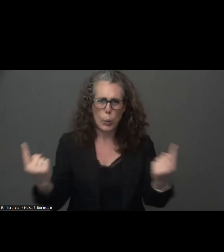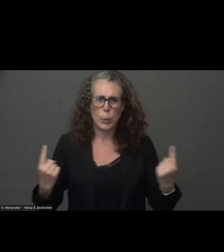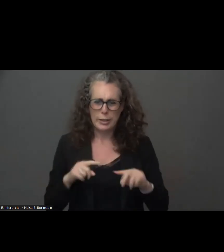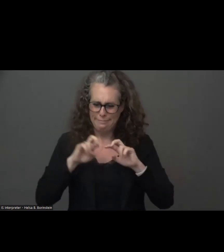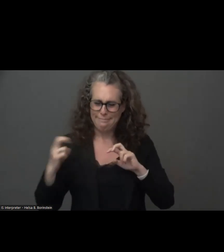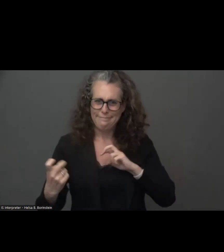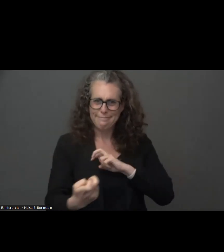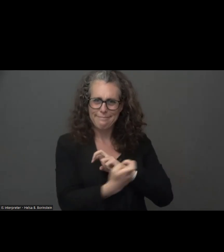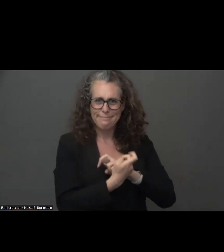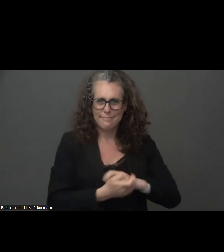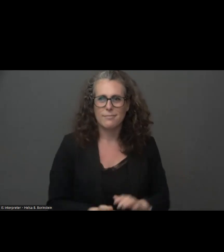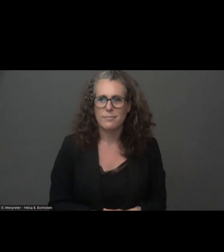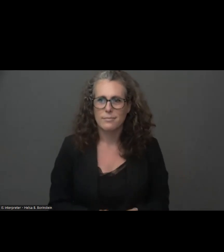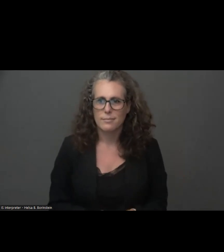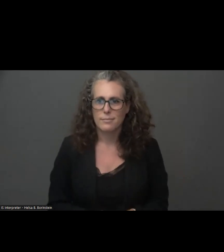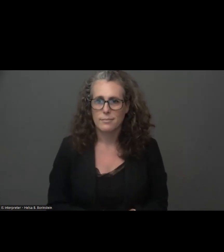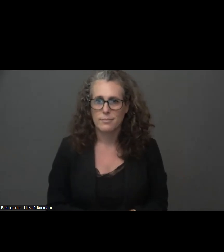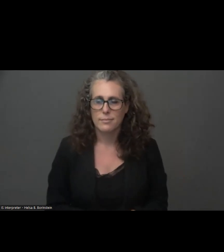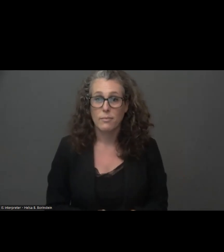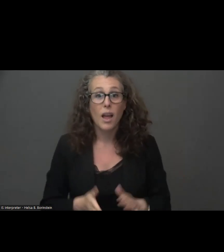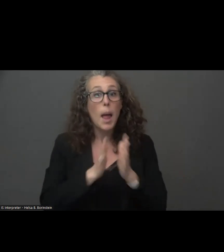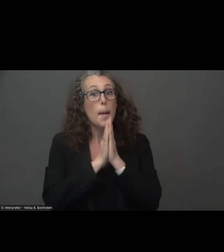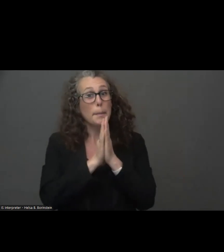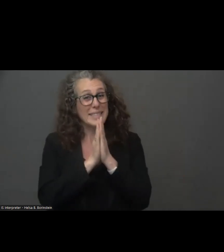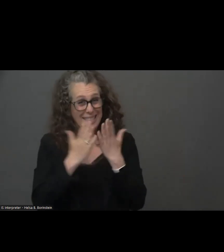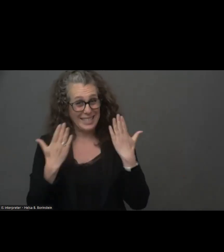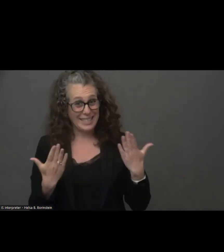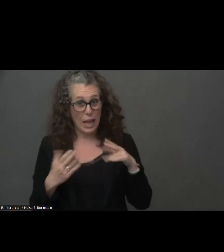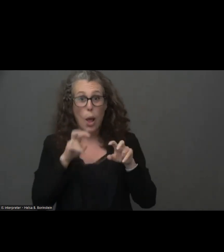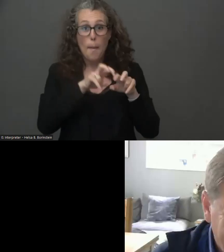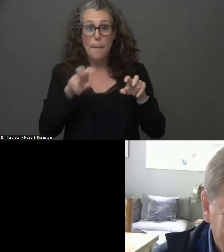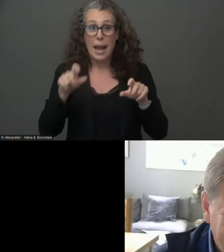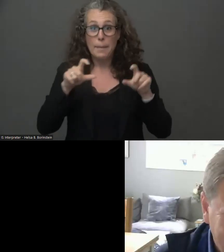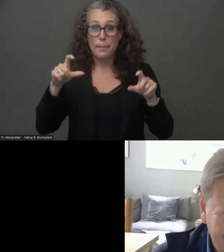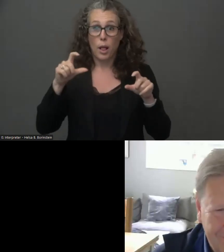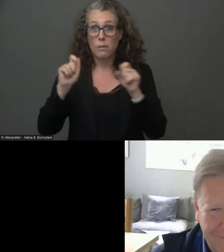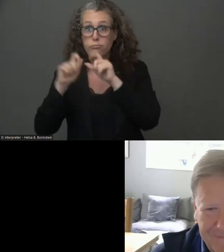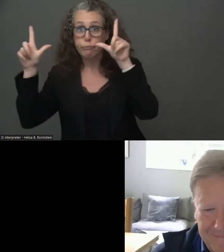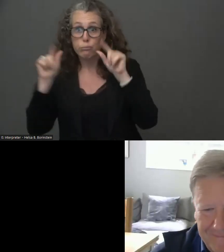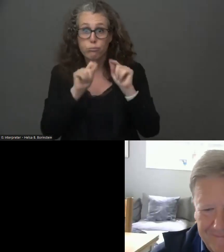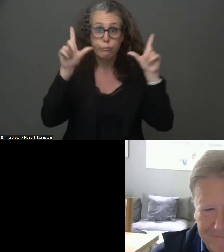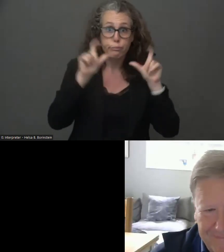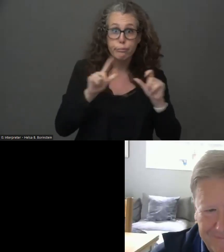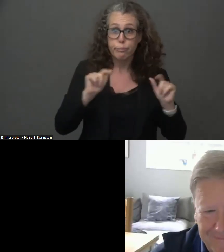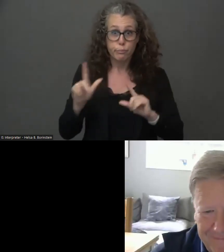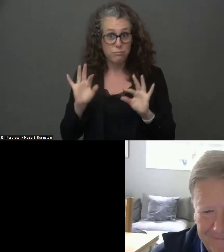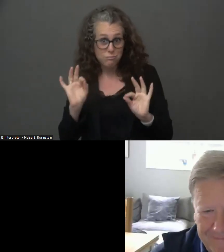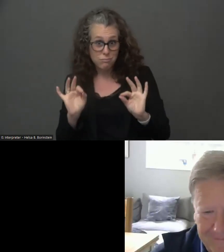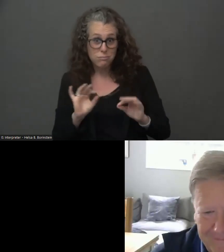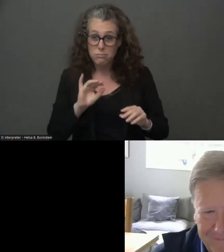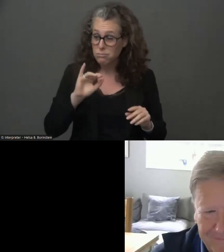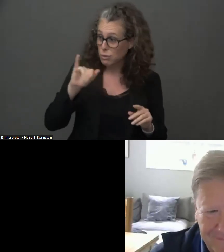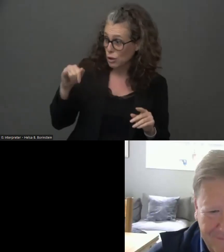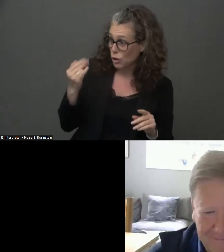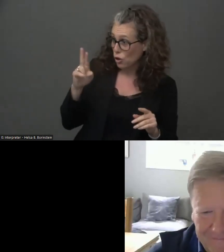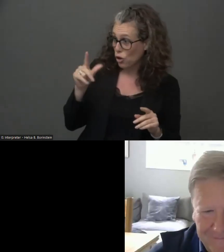Could I ask the panel members to actually come on for this question and answer time? Is that okay? Jürgen, am I allowed to do that? Because then I